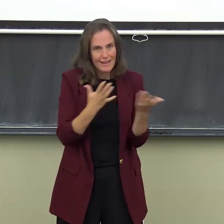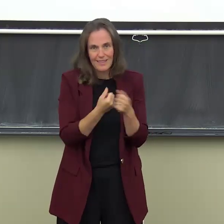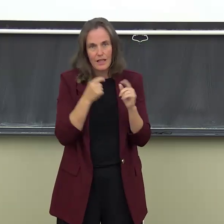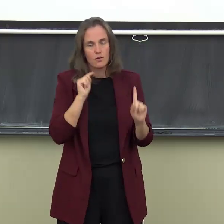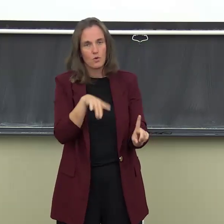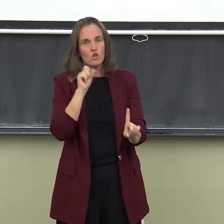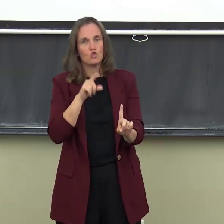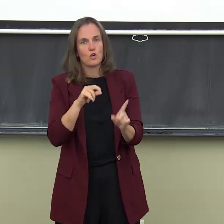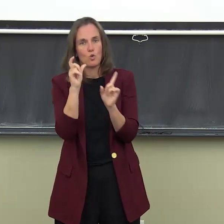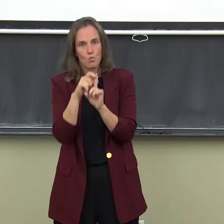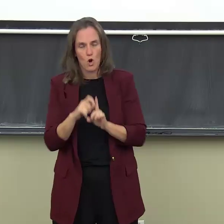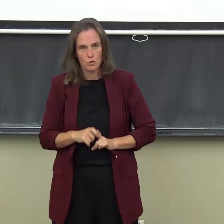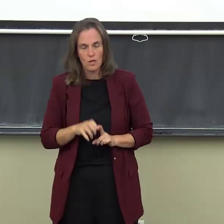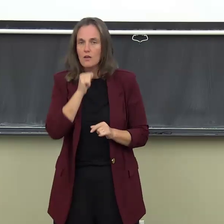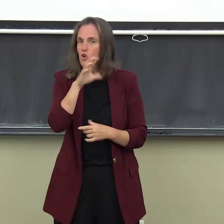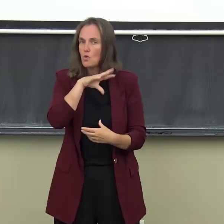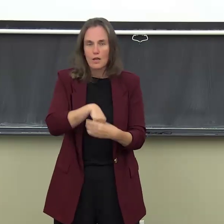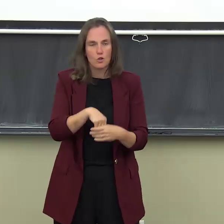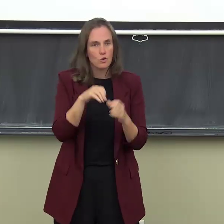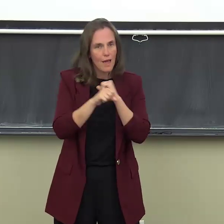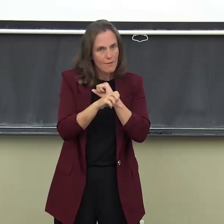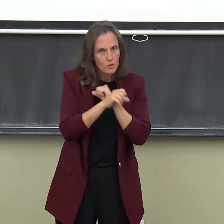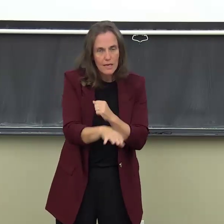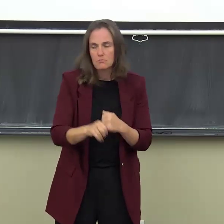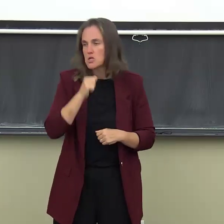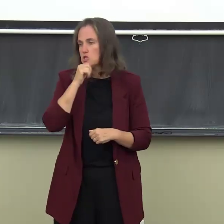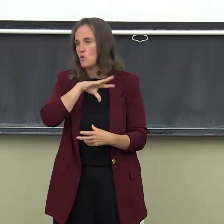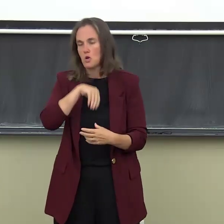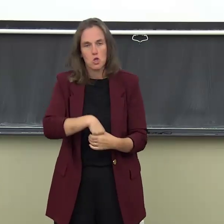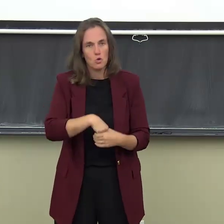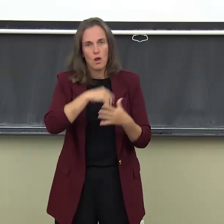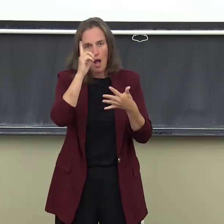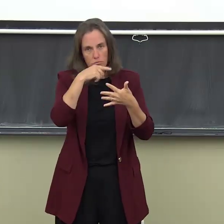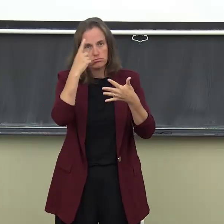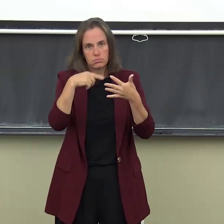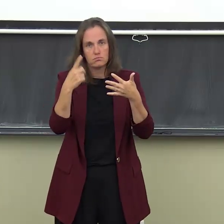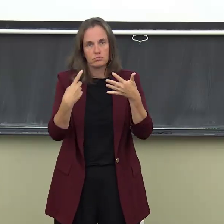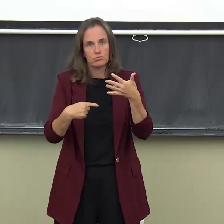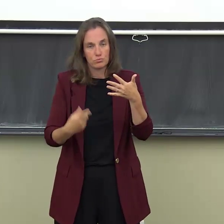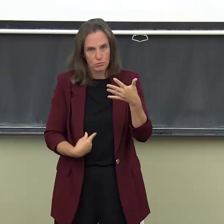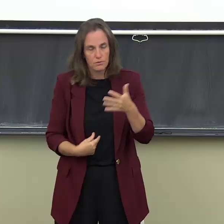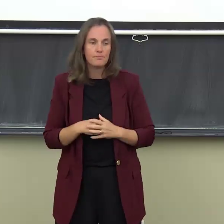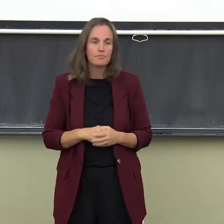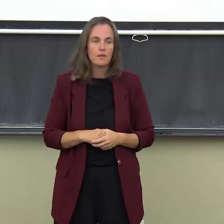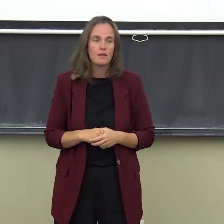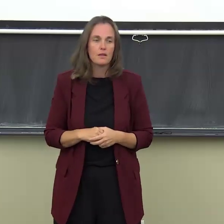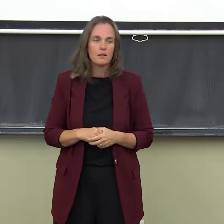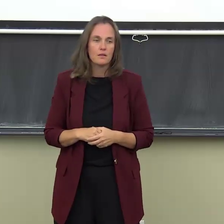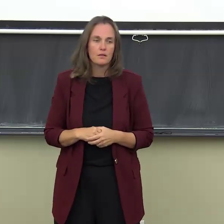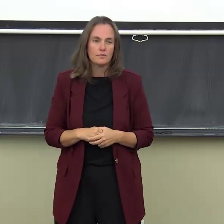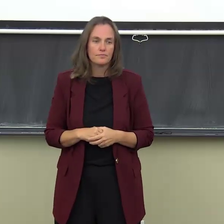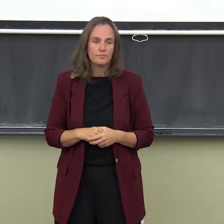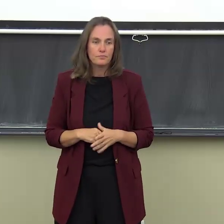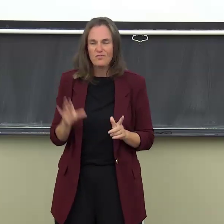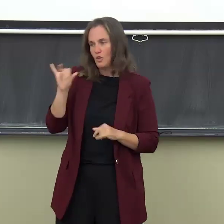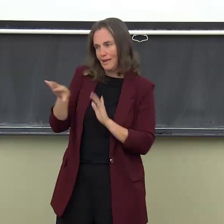trigger words, don't include any advertisements, don't include any of this, that, and the other thing. So